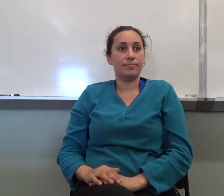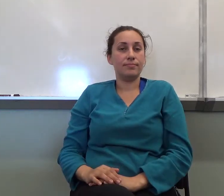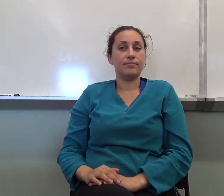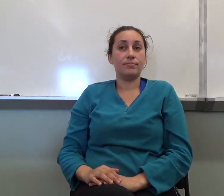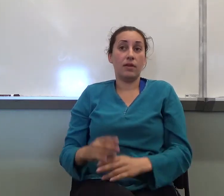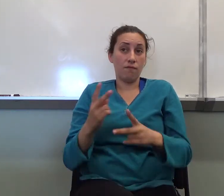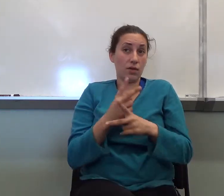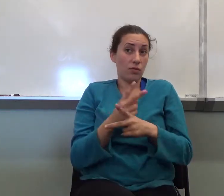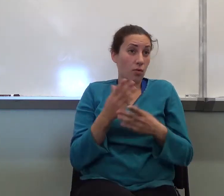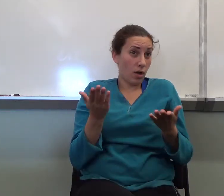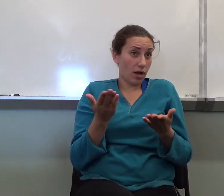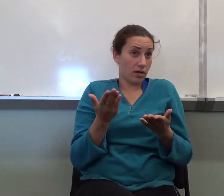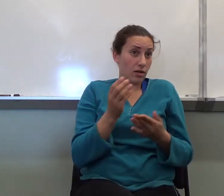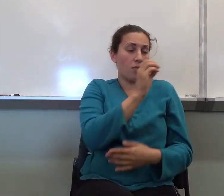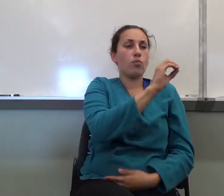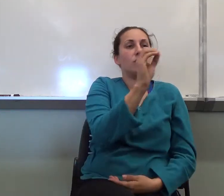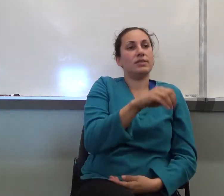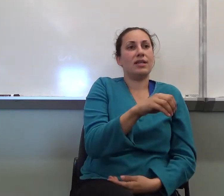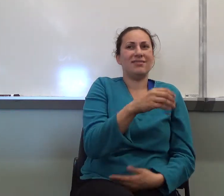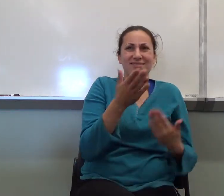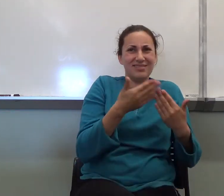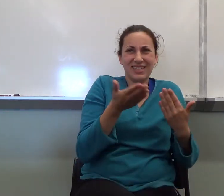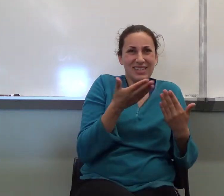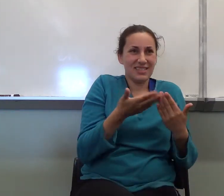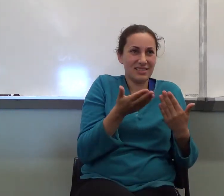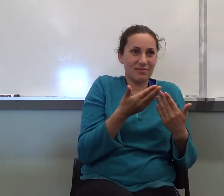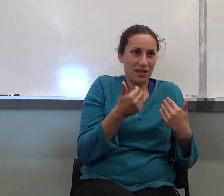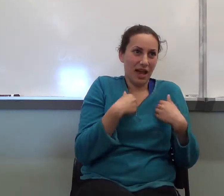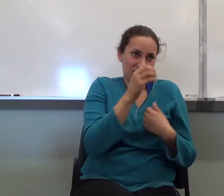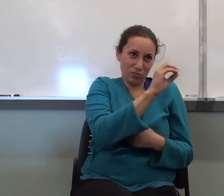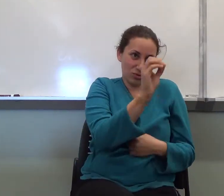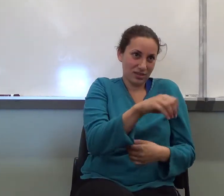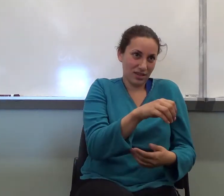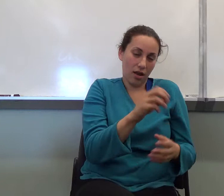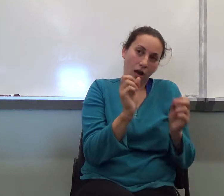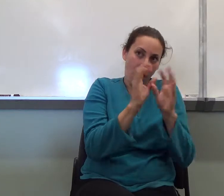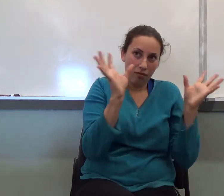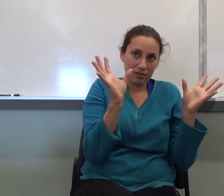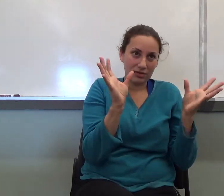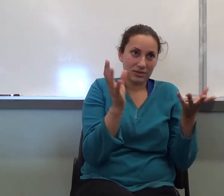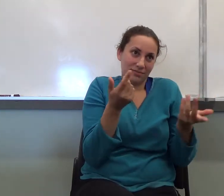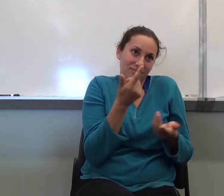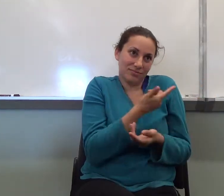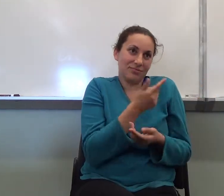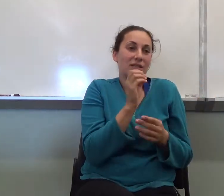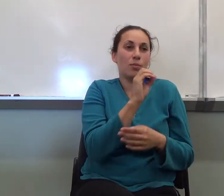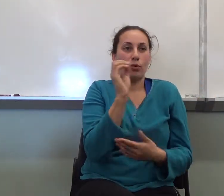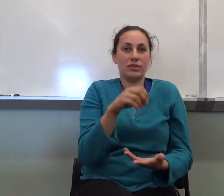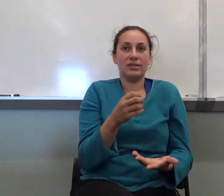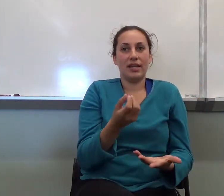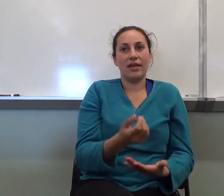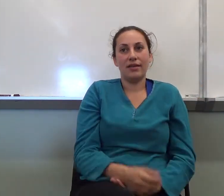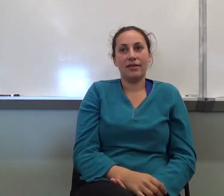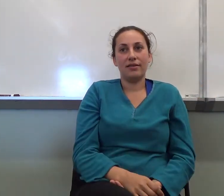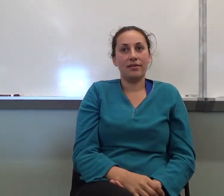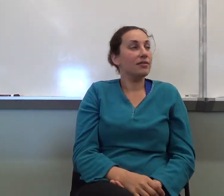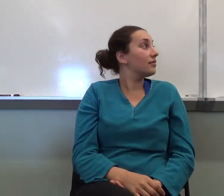a percent, because it's got a flag on it. It's got a percent sign, so that's obviously the percent. Now, of